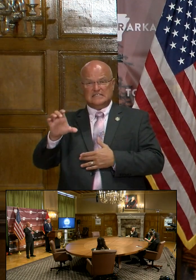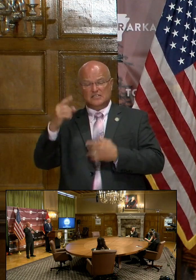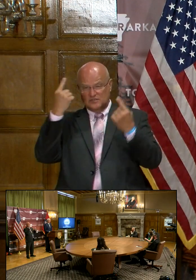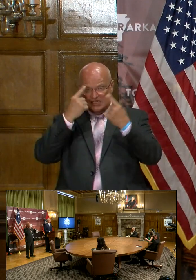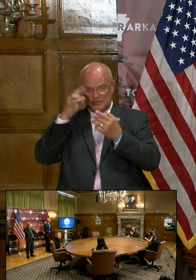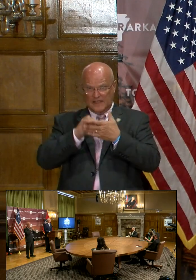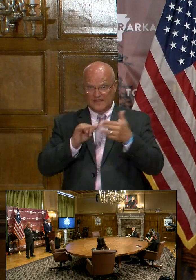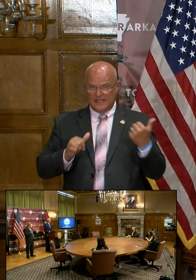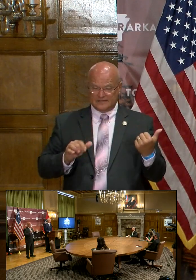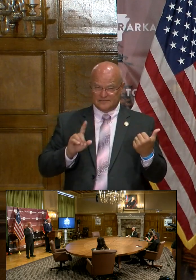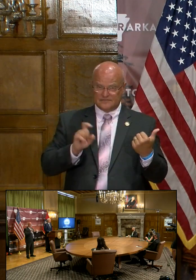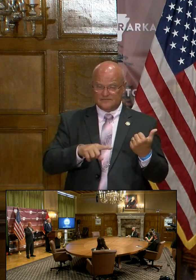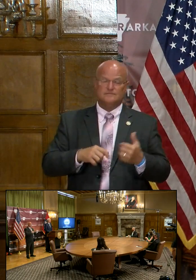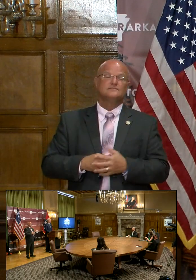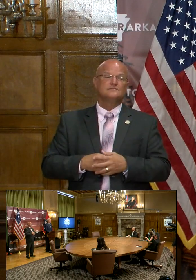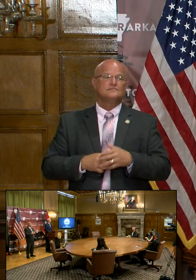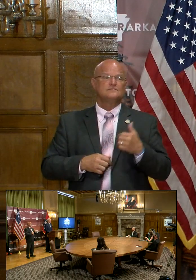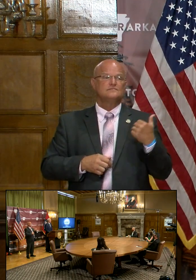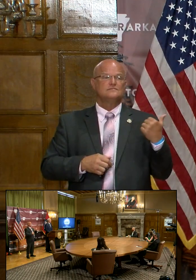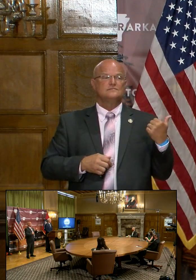into consideration?